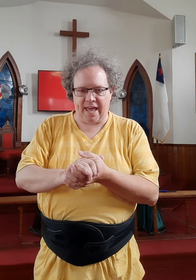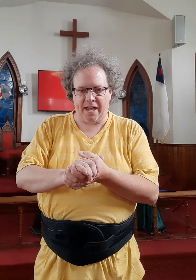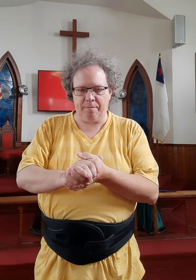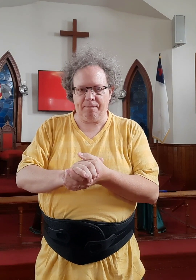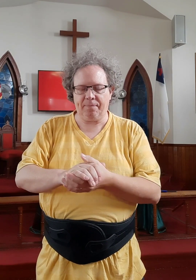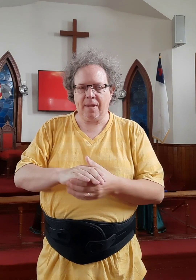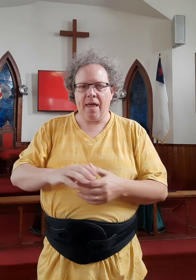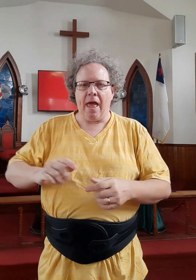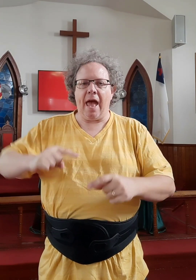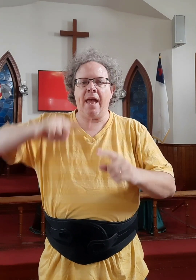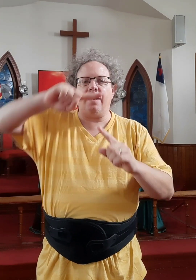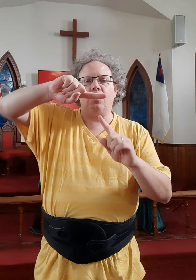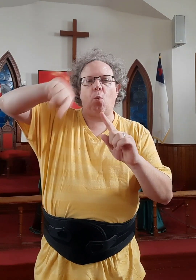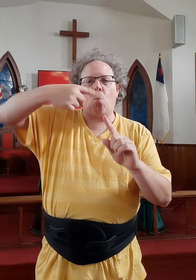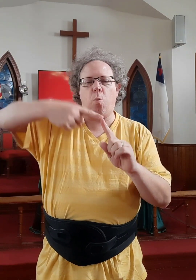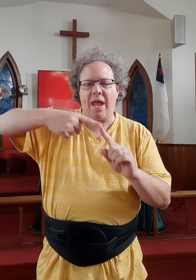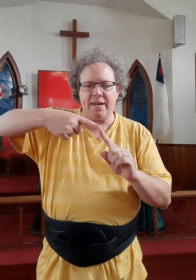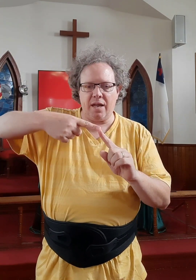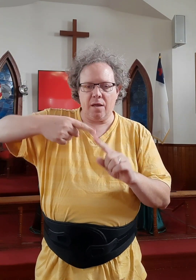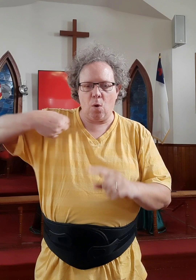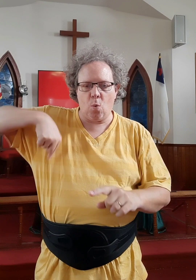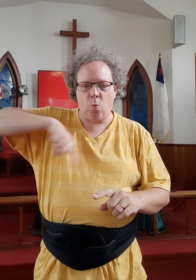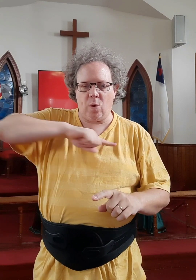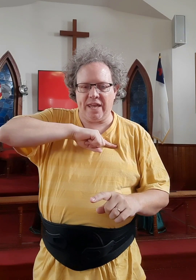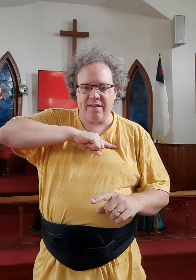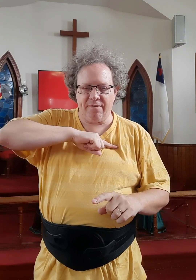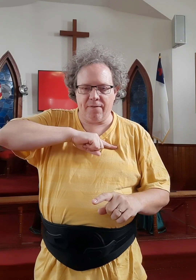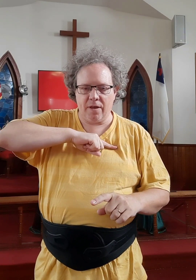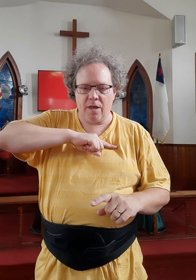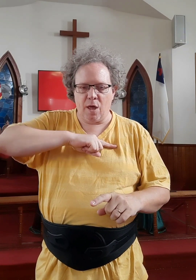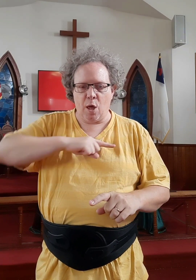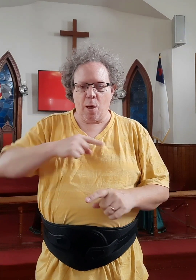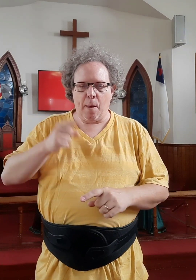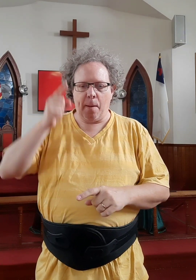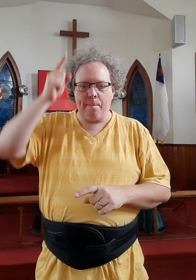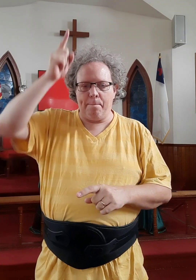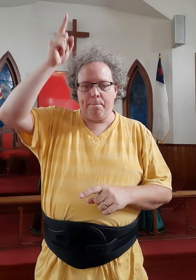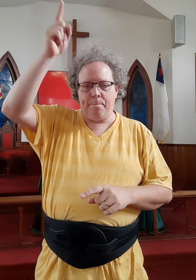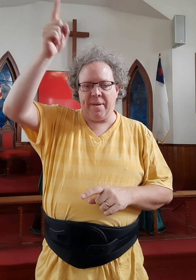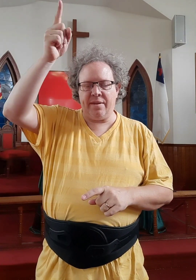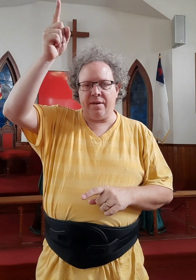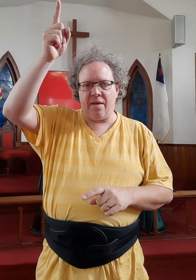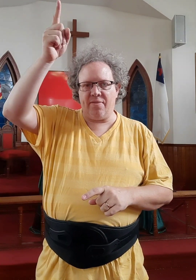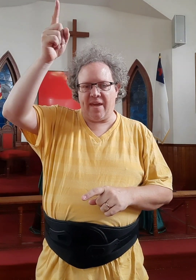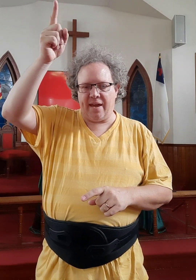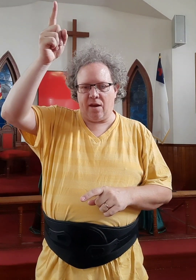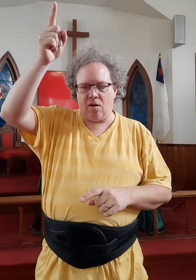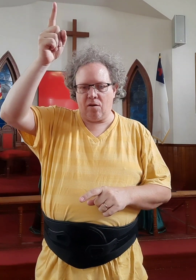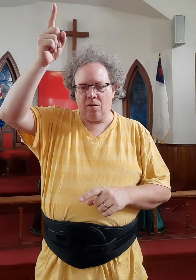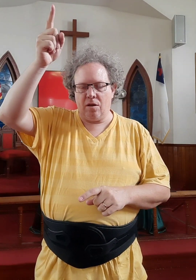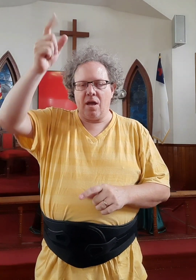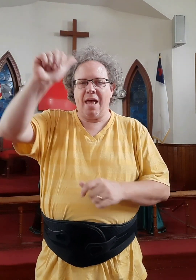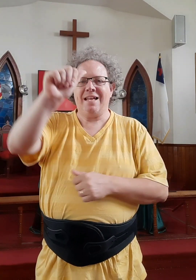again. And when we've been there